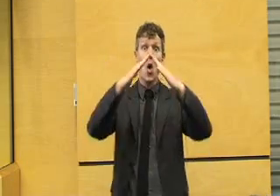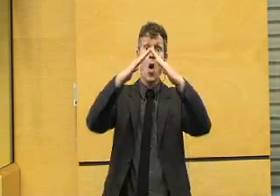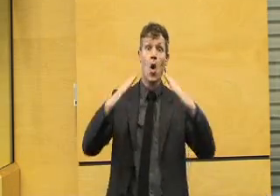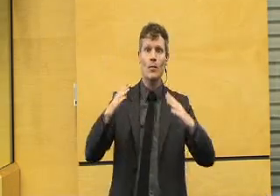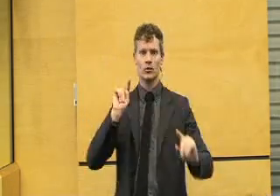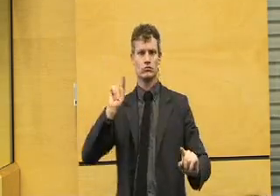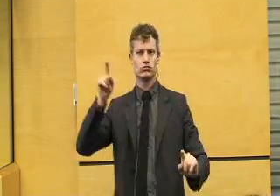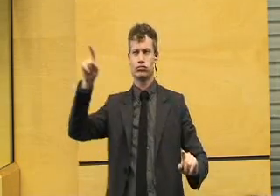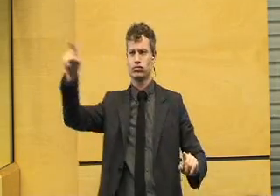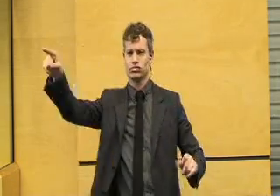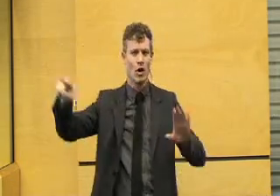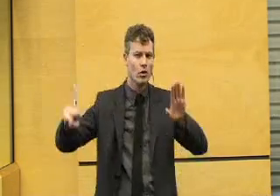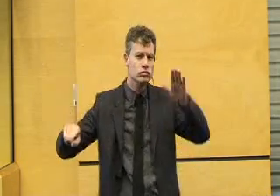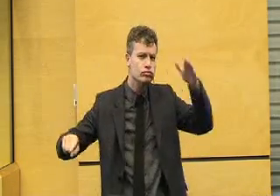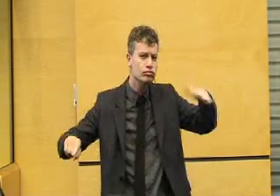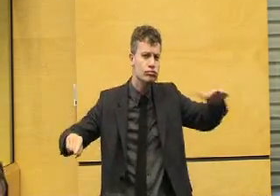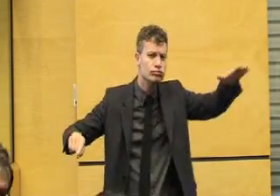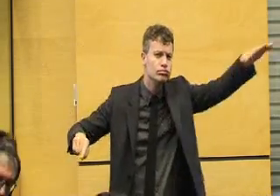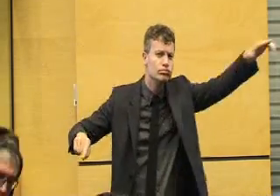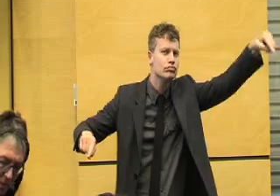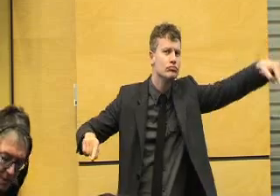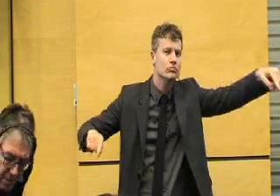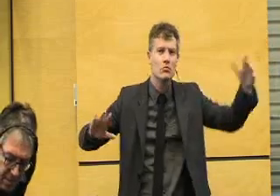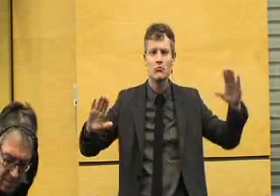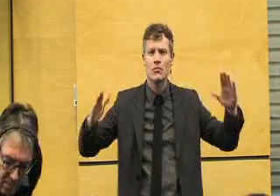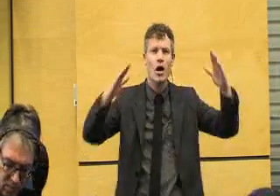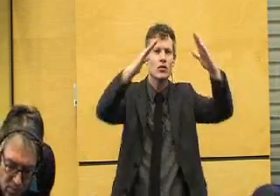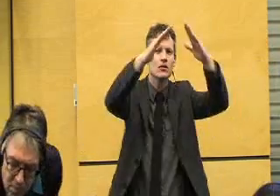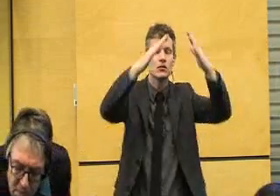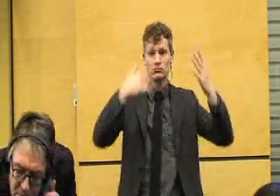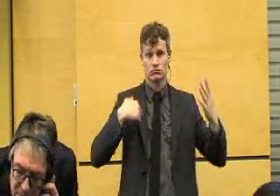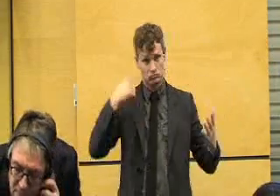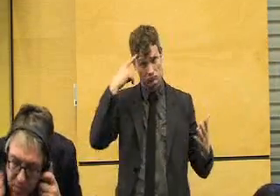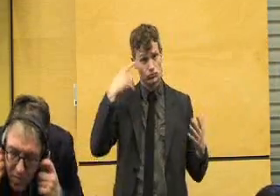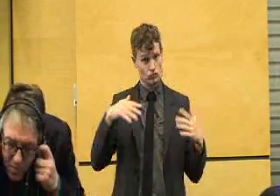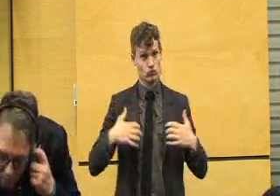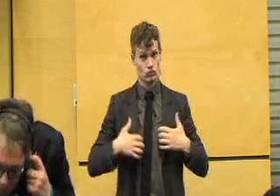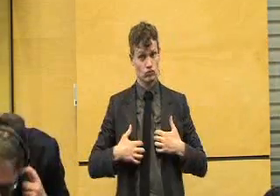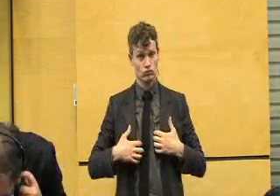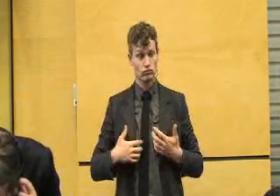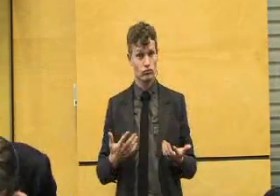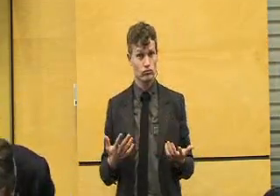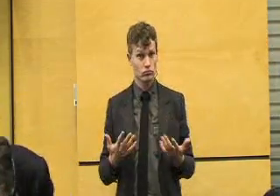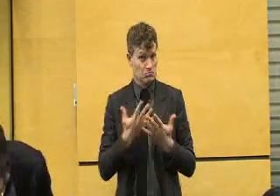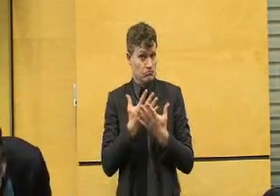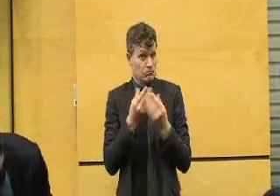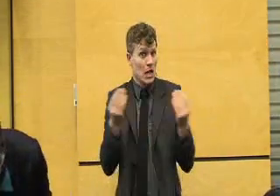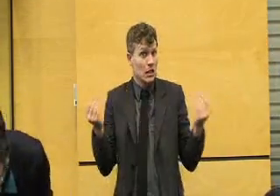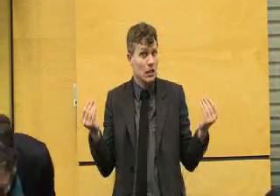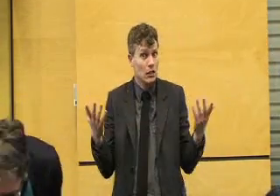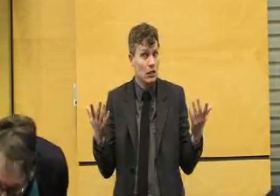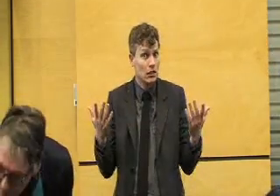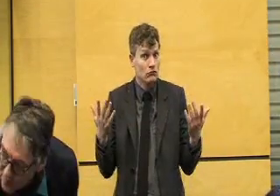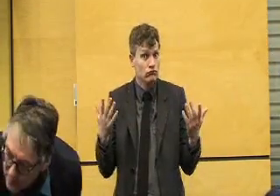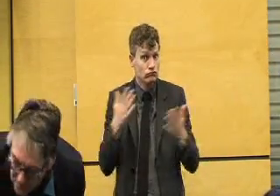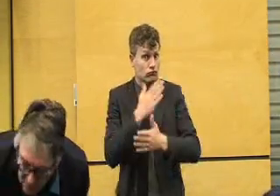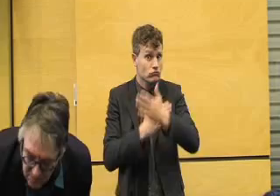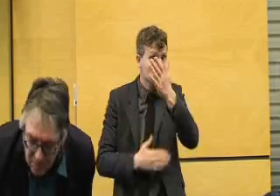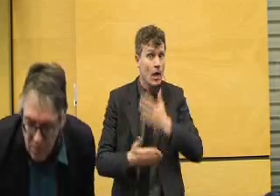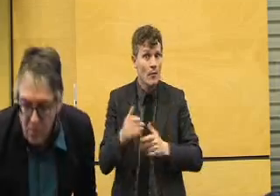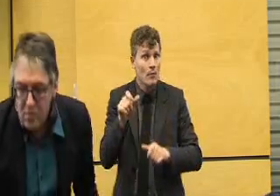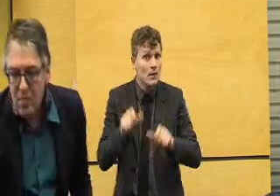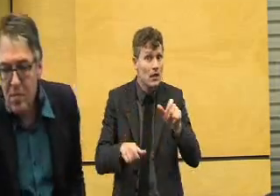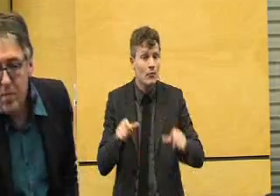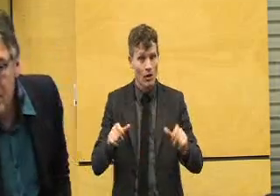with disabilities, many more persons with disabilities live in rural areas. And definitely state parties should be making